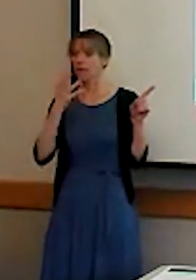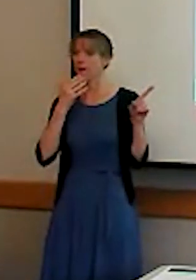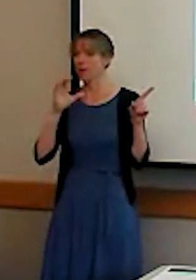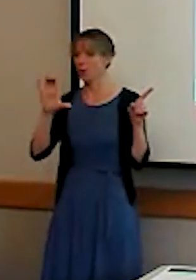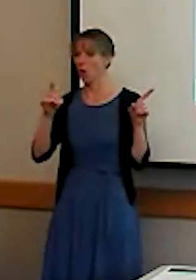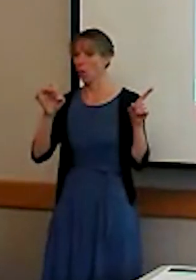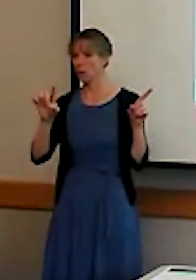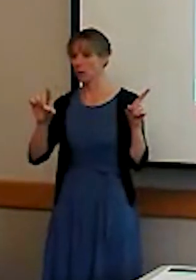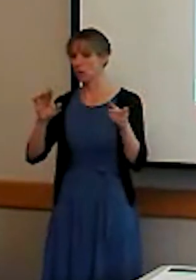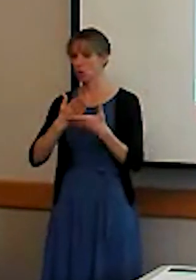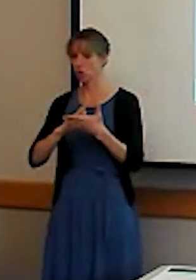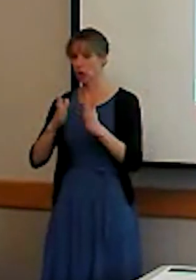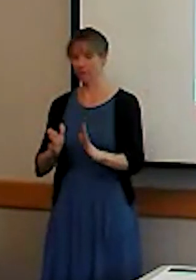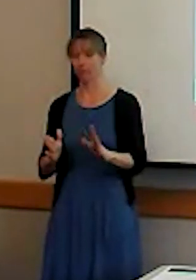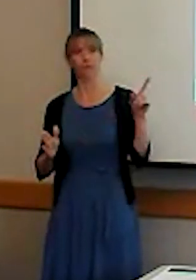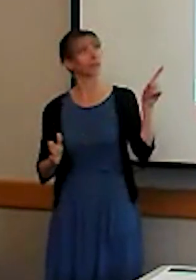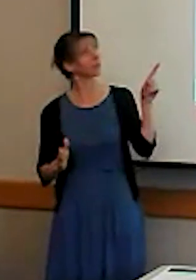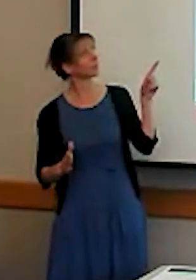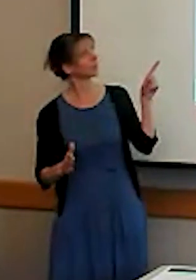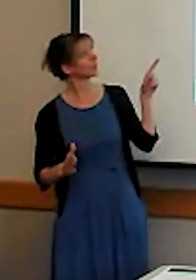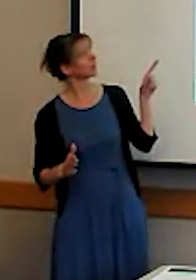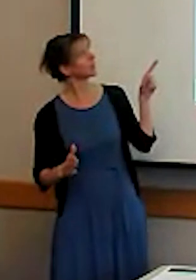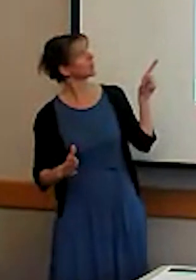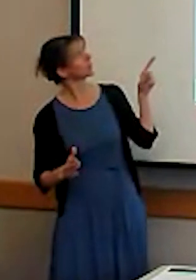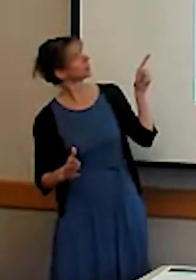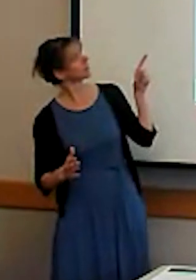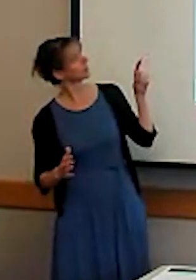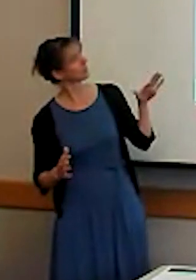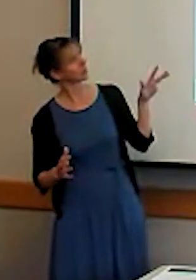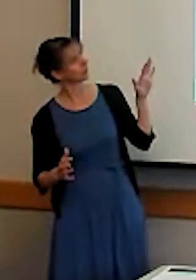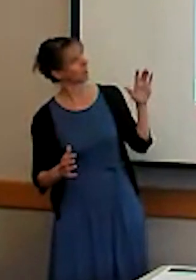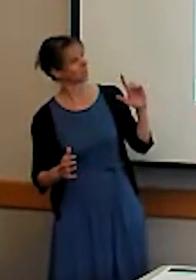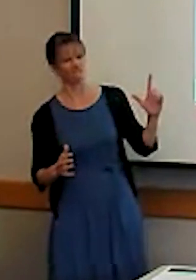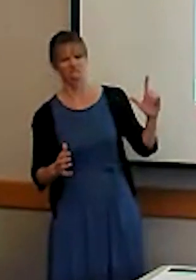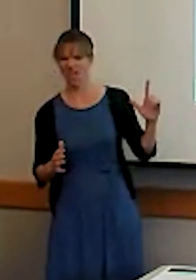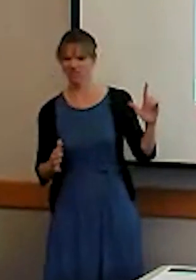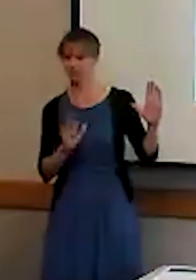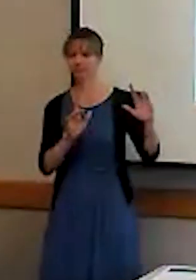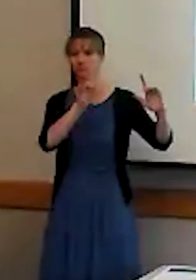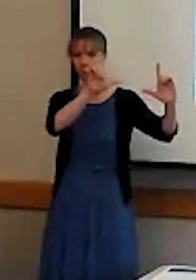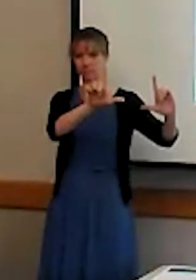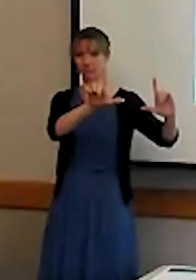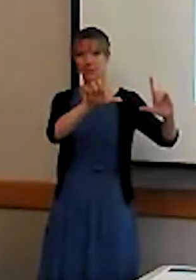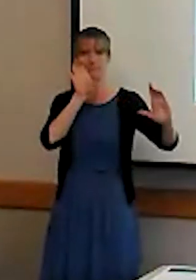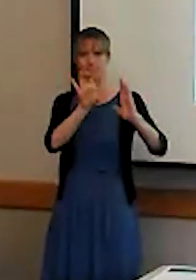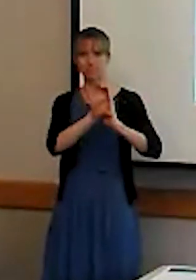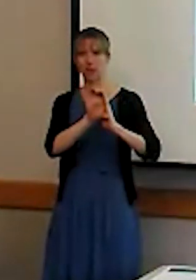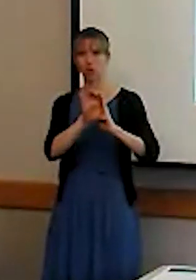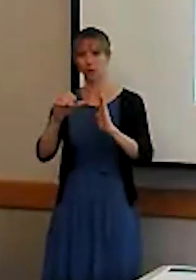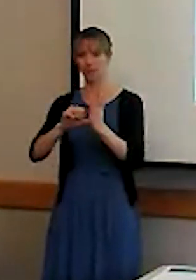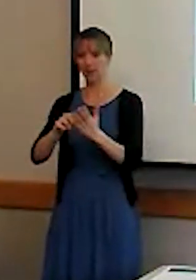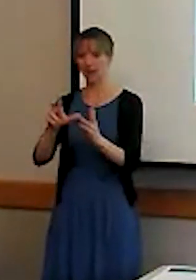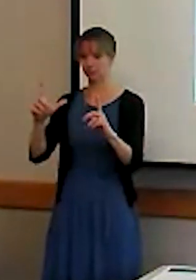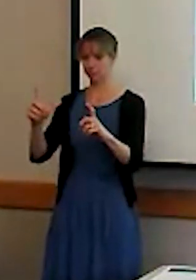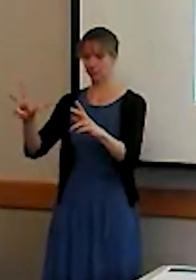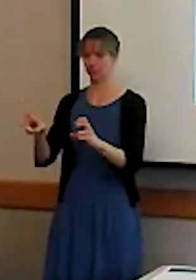color-coded chef. This is on the left-hand side is a picture of one of the pages,